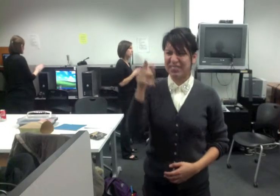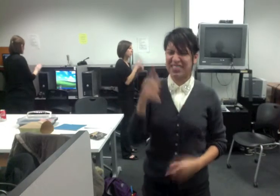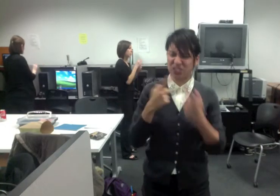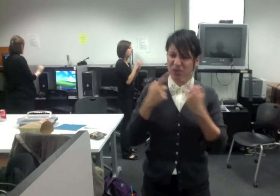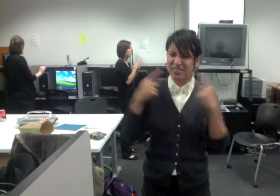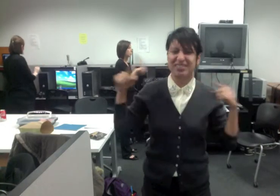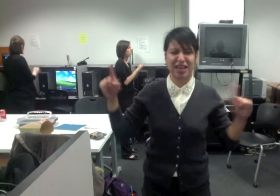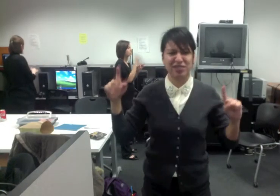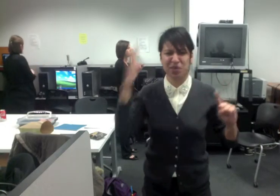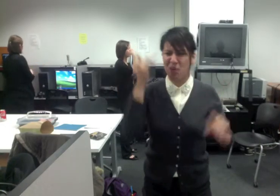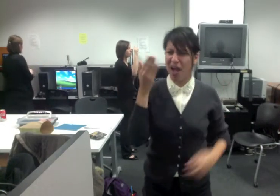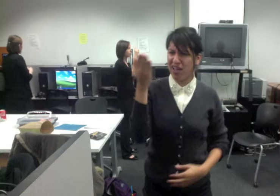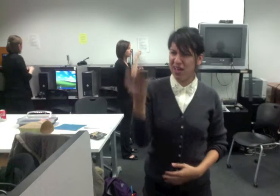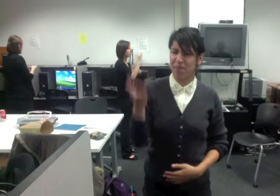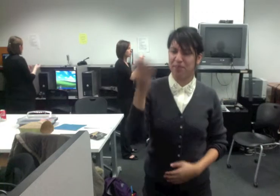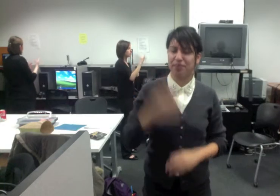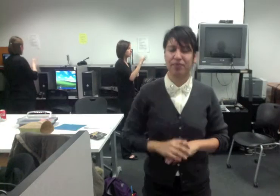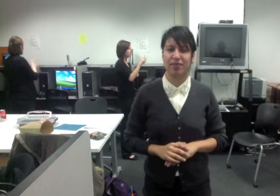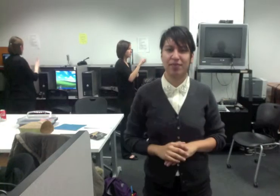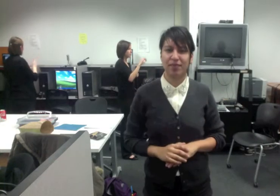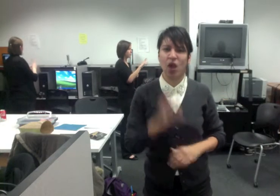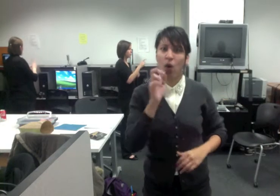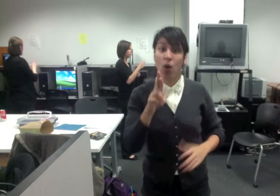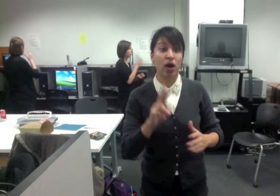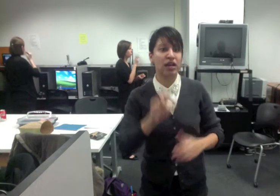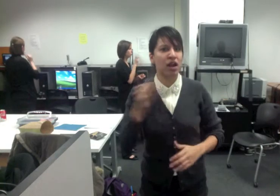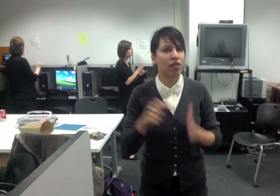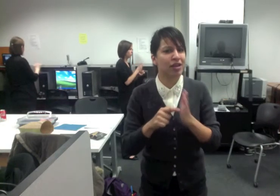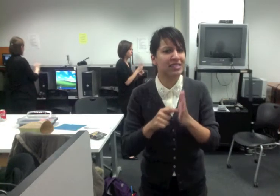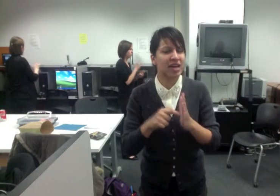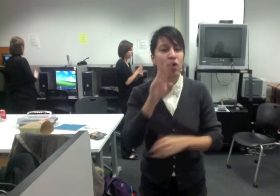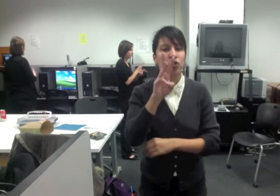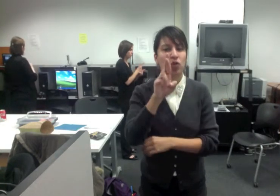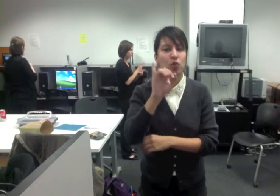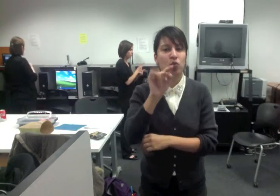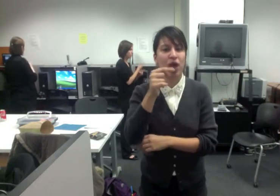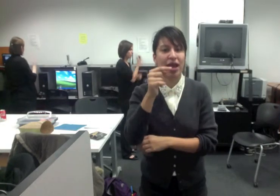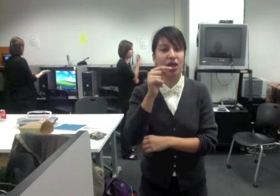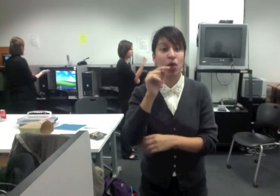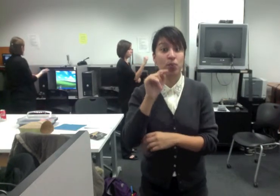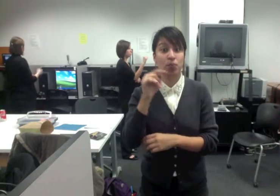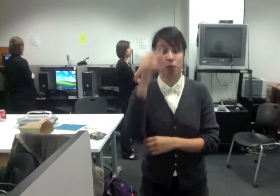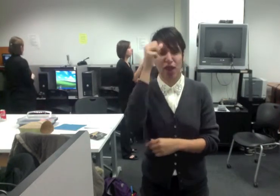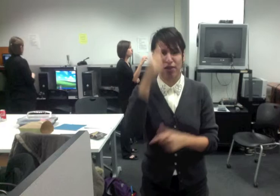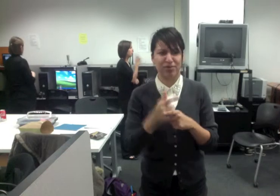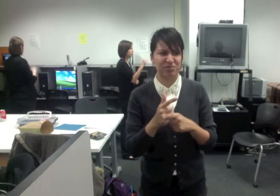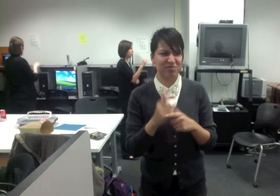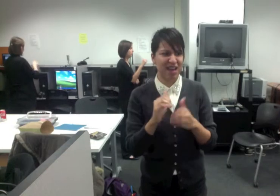it that the Wright brothers were able to figure out controlled powered manned flight when there were certainly other teams who were better qualified,